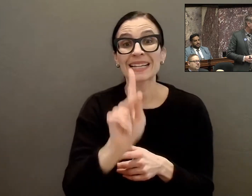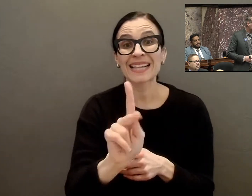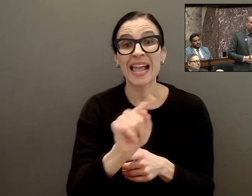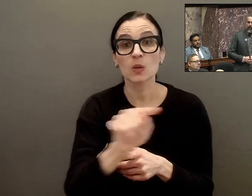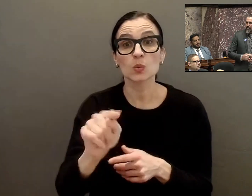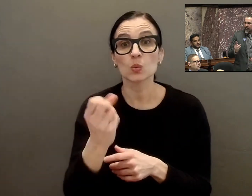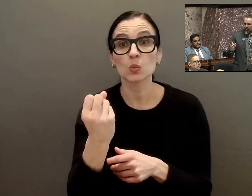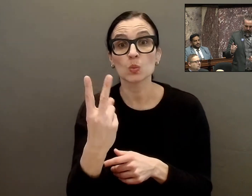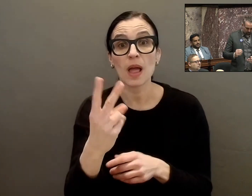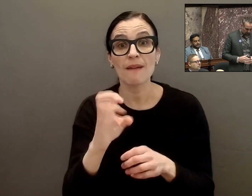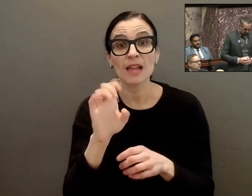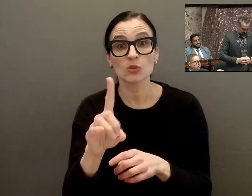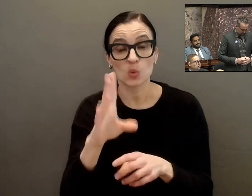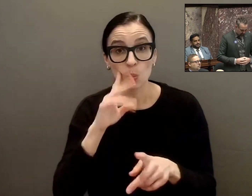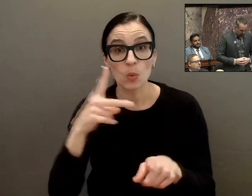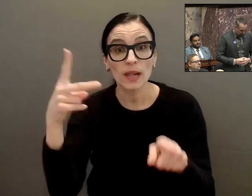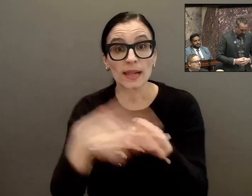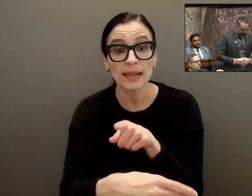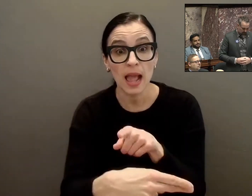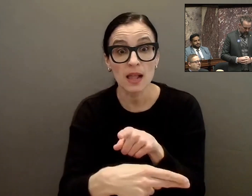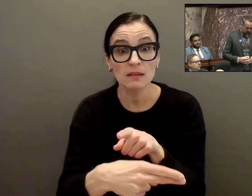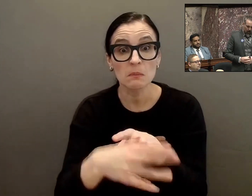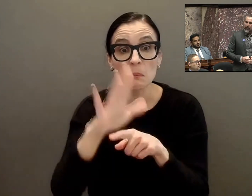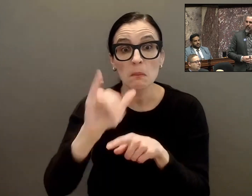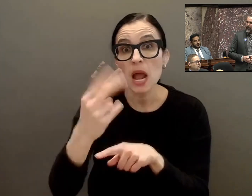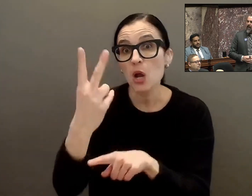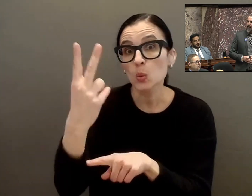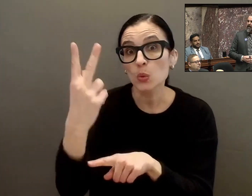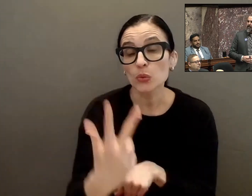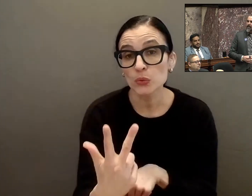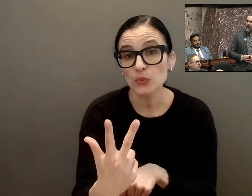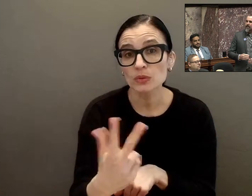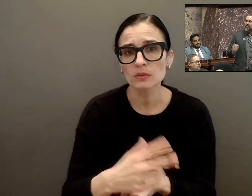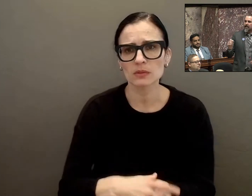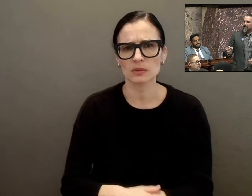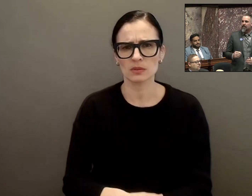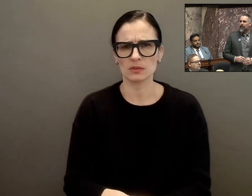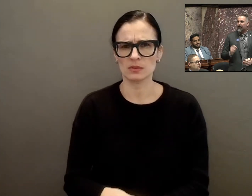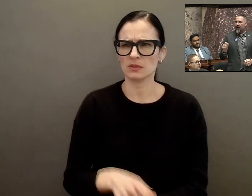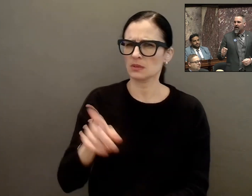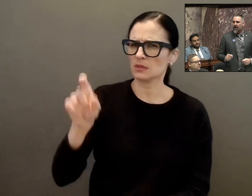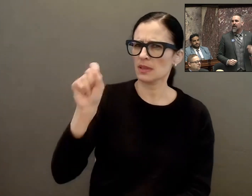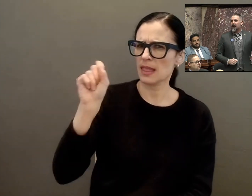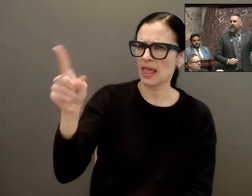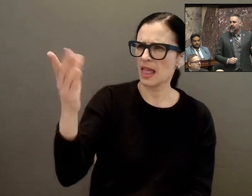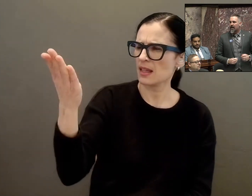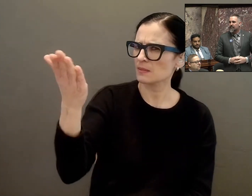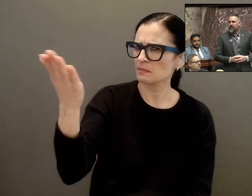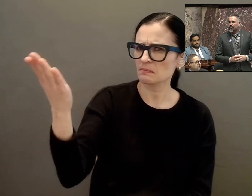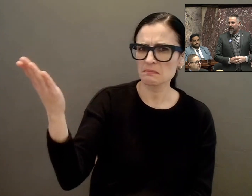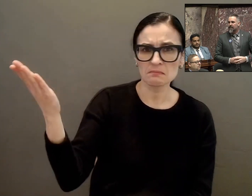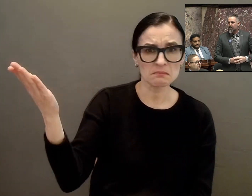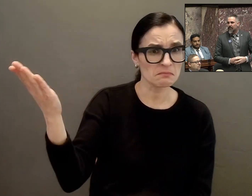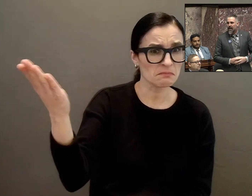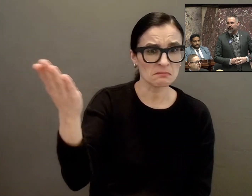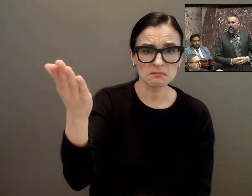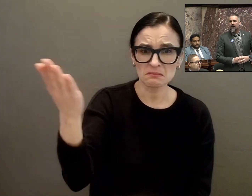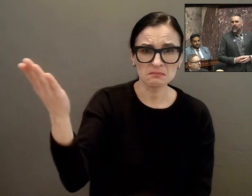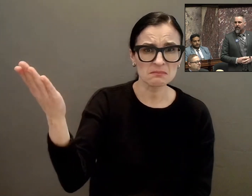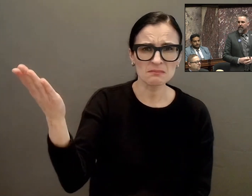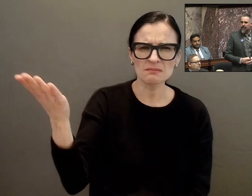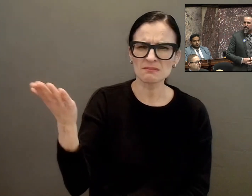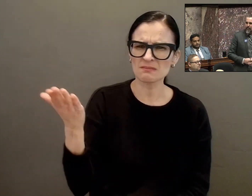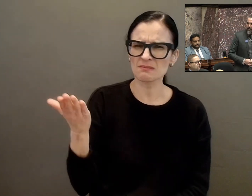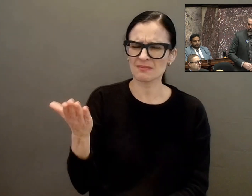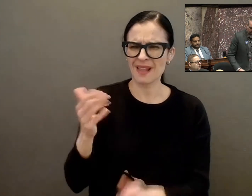minister in government through you is a simple one. On what planet would this be considered fair and just reconciliation